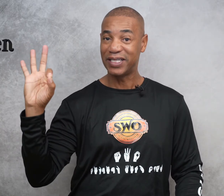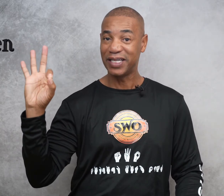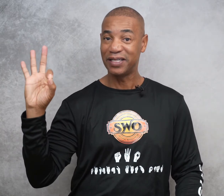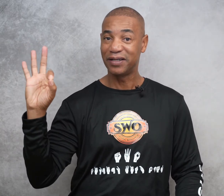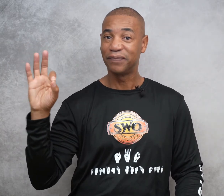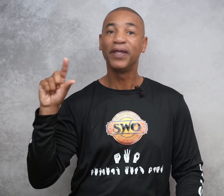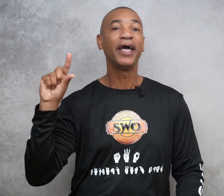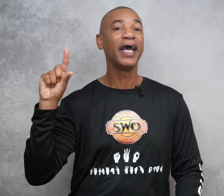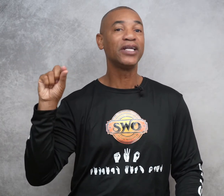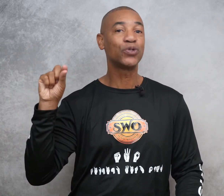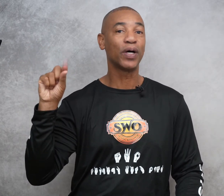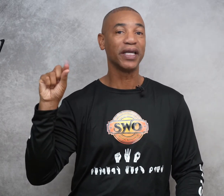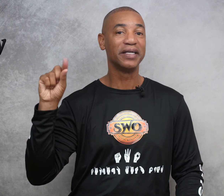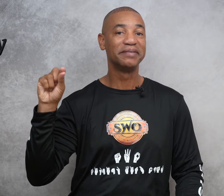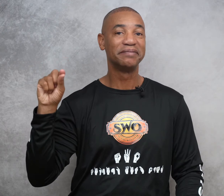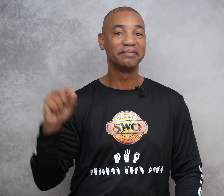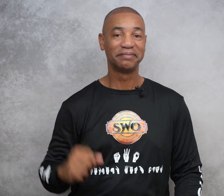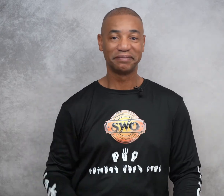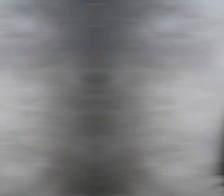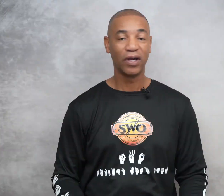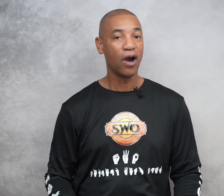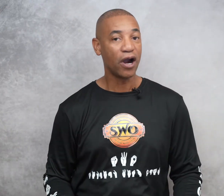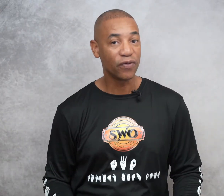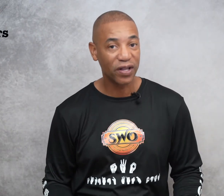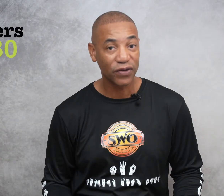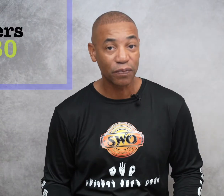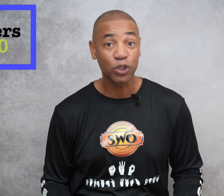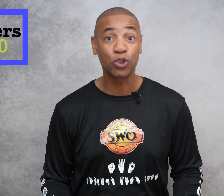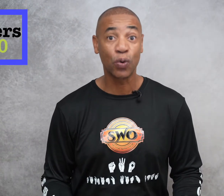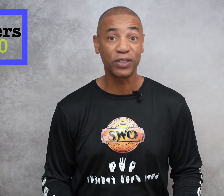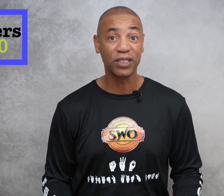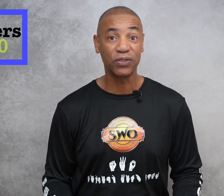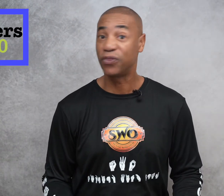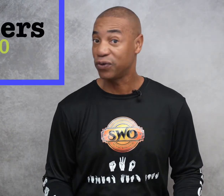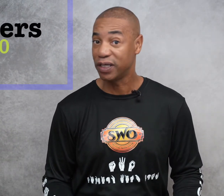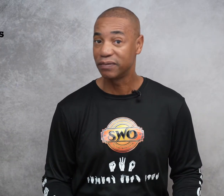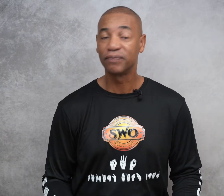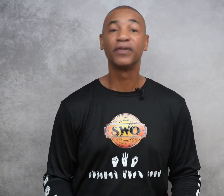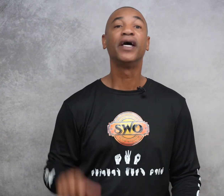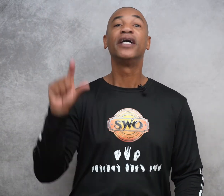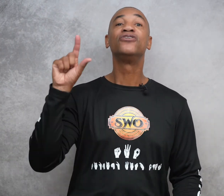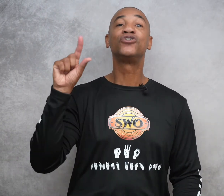19, and 20. Are you ready for numbers 20 to 30?